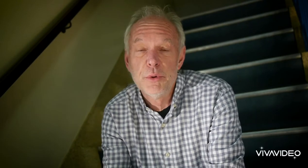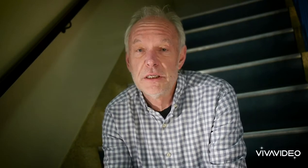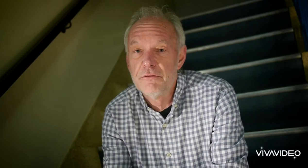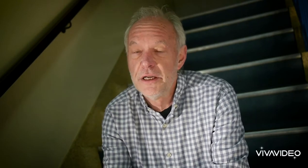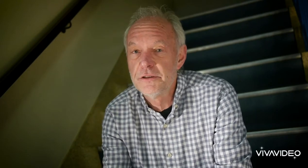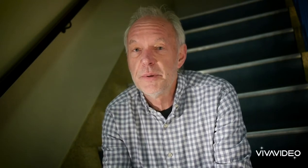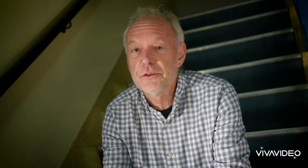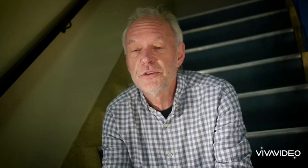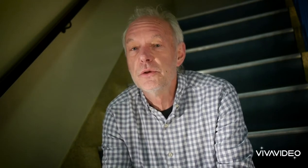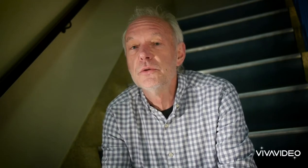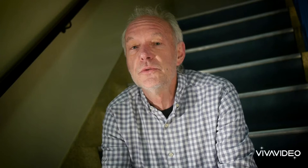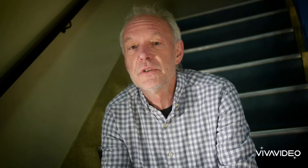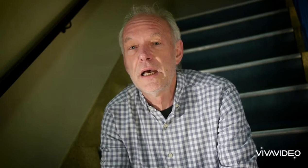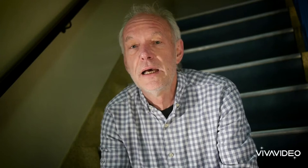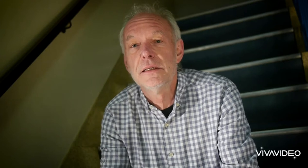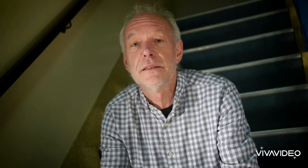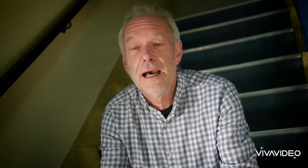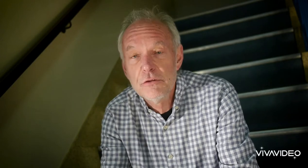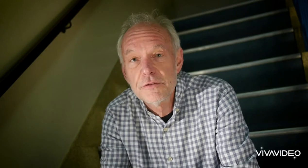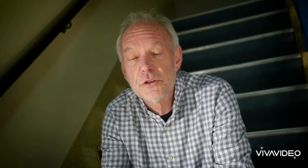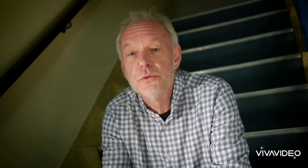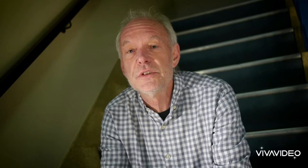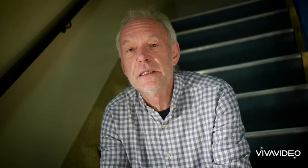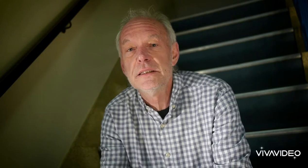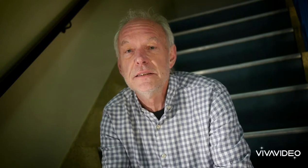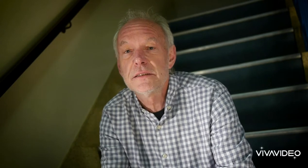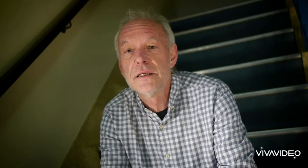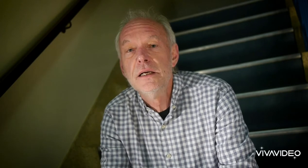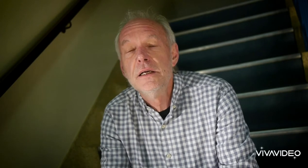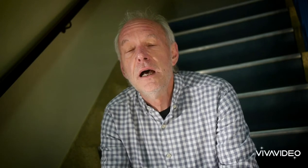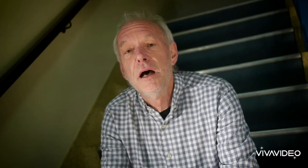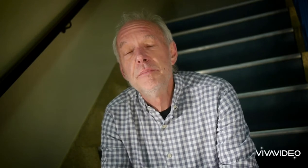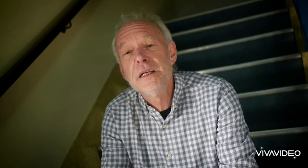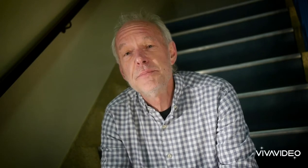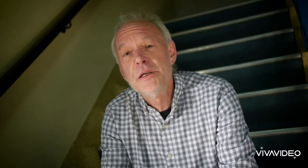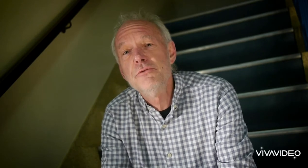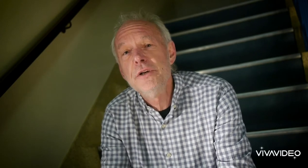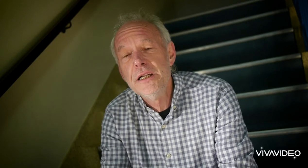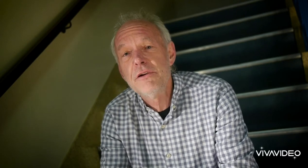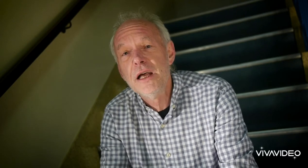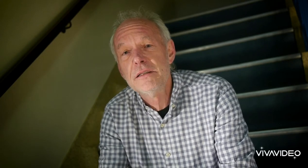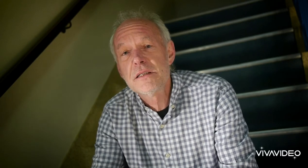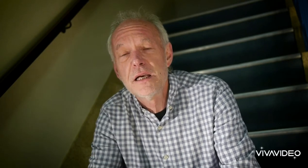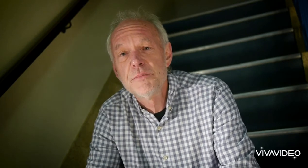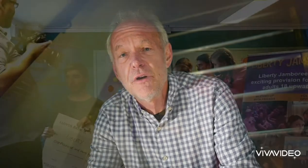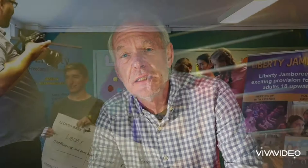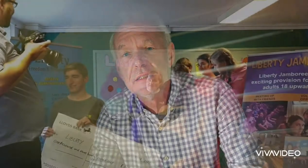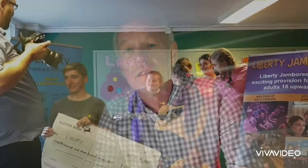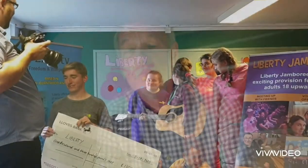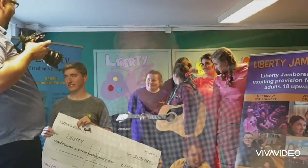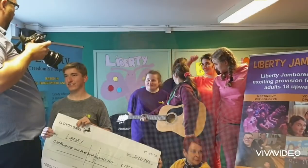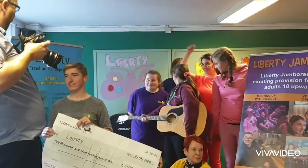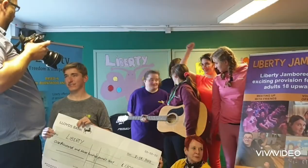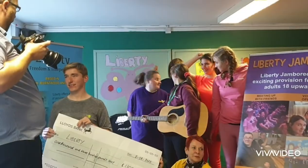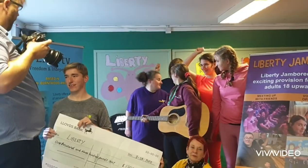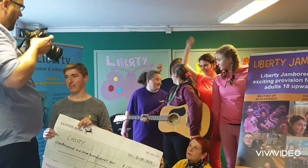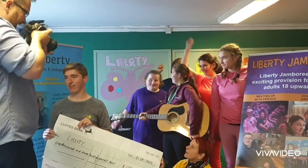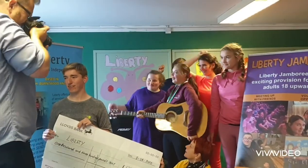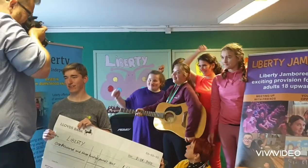And we work in a range of special schools and out of school settings. It's been really great that Seb's raised this